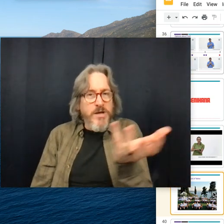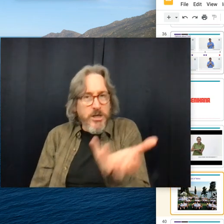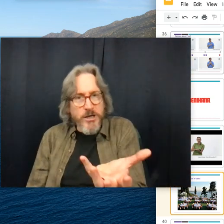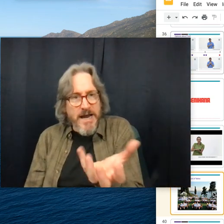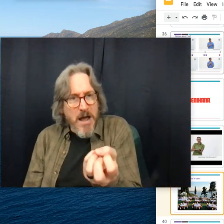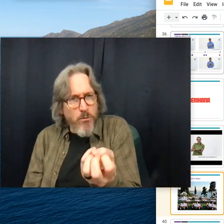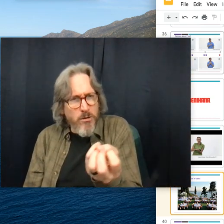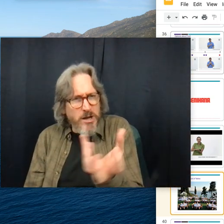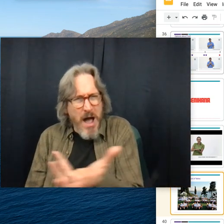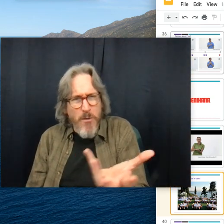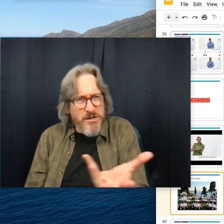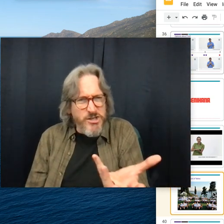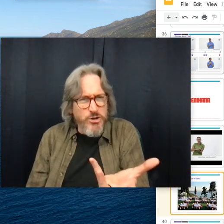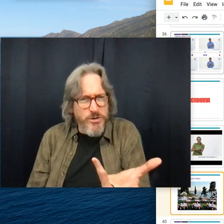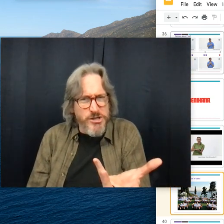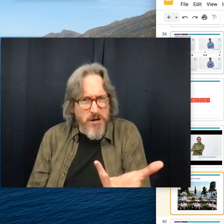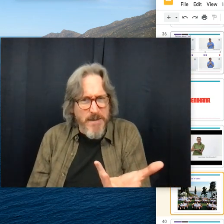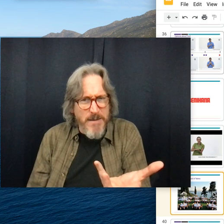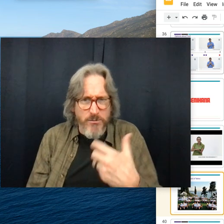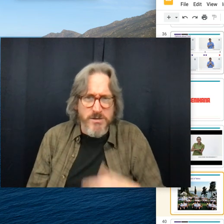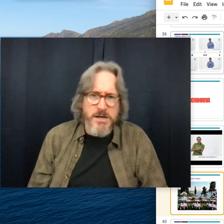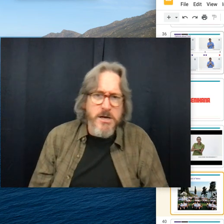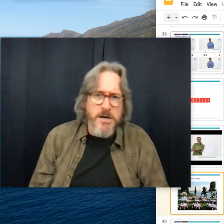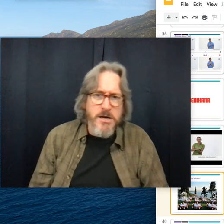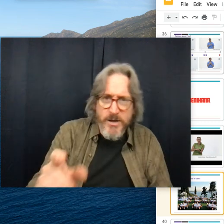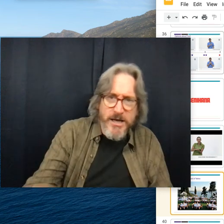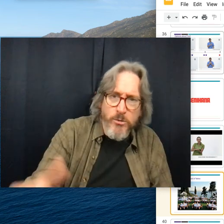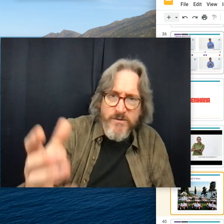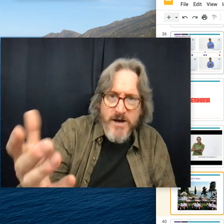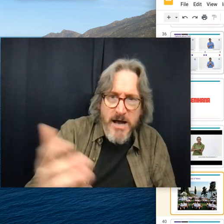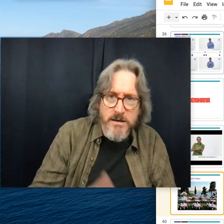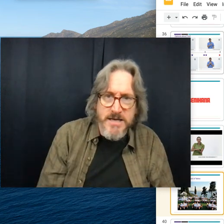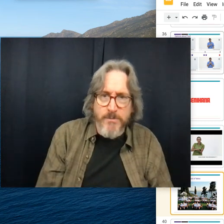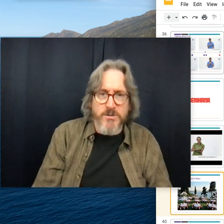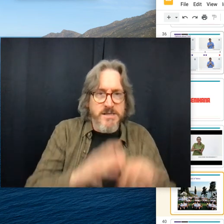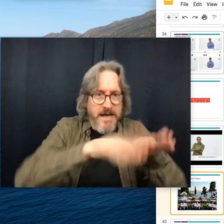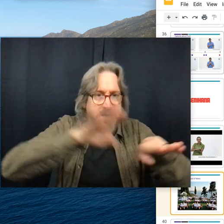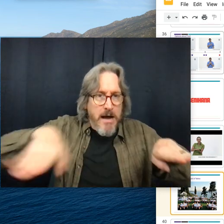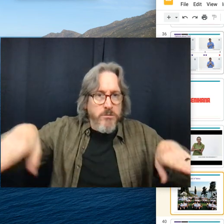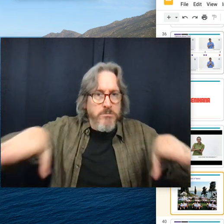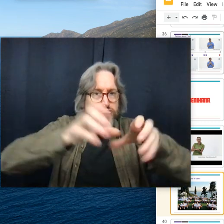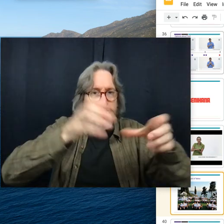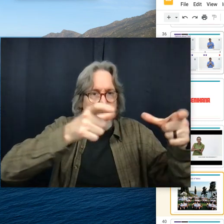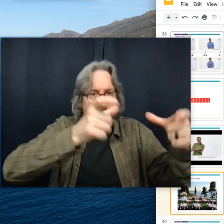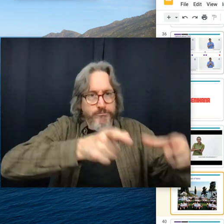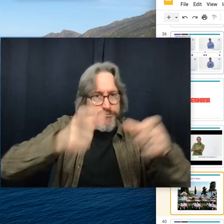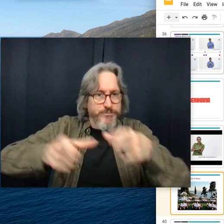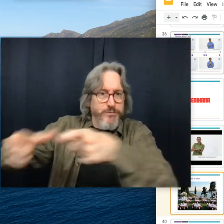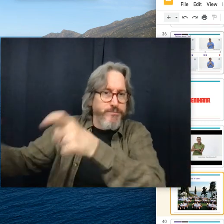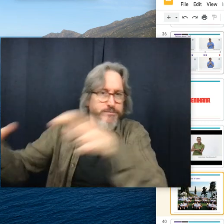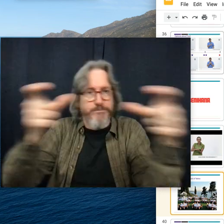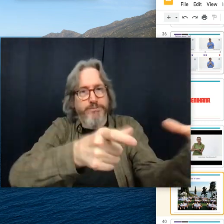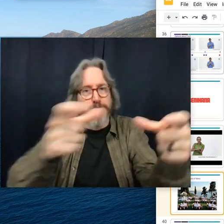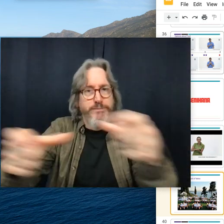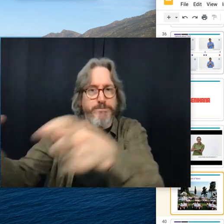And now we can look at, like, how else could you describe tables? So here we've got tables laid out.